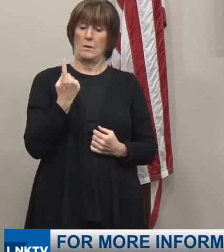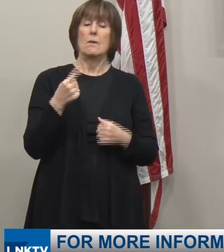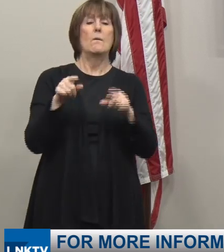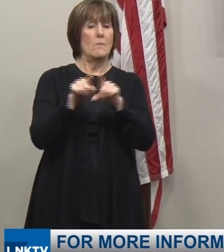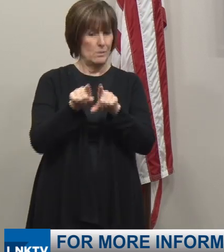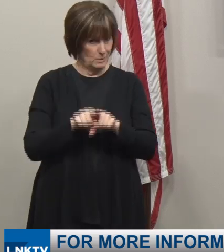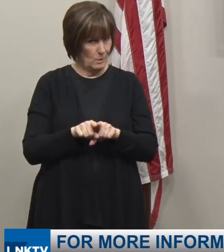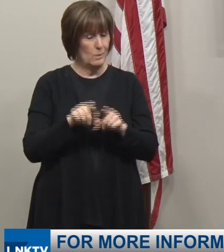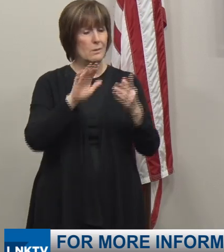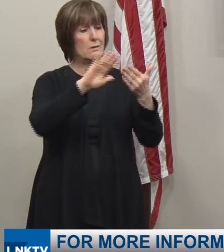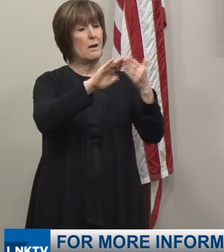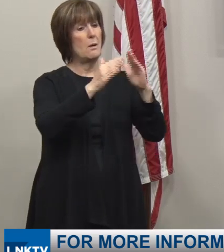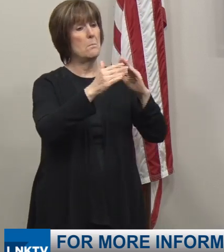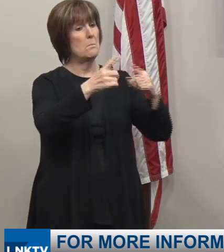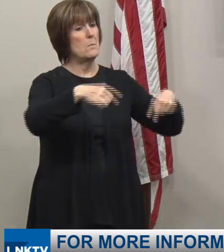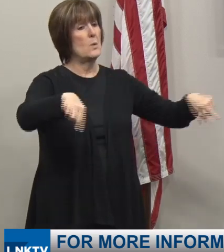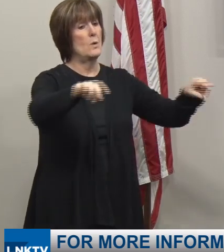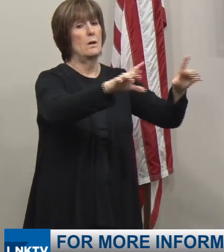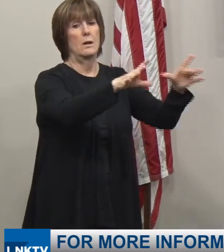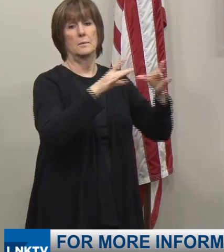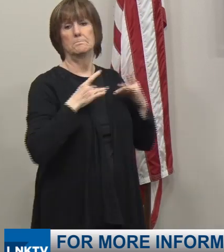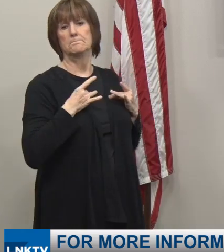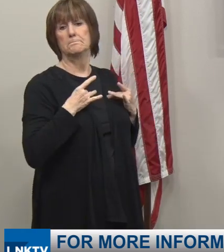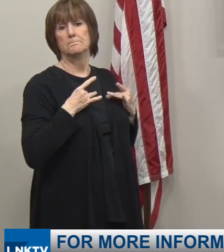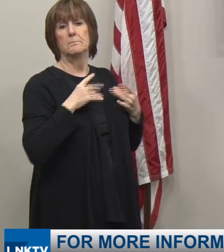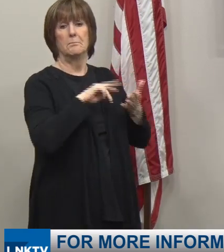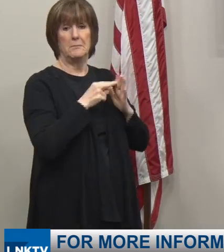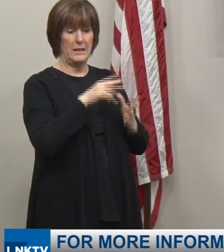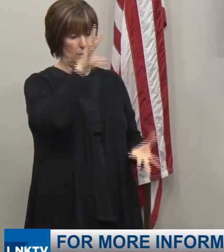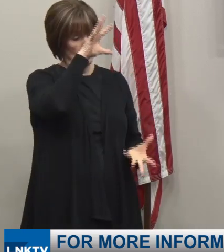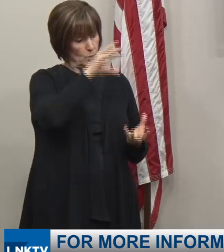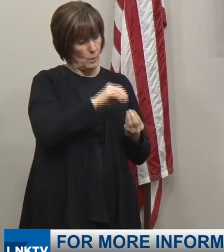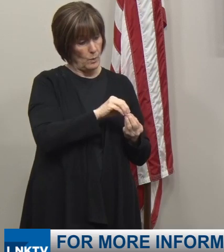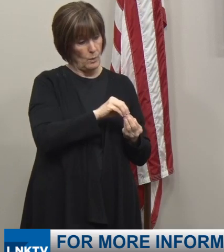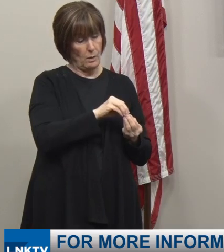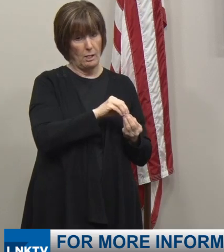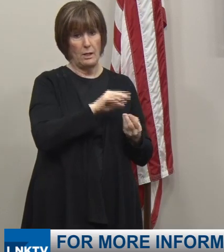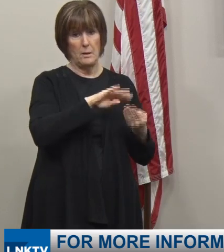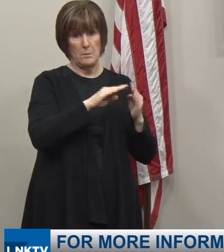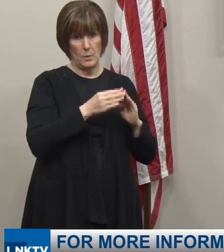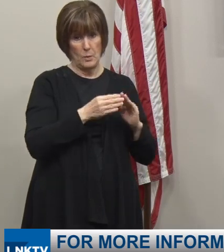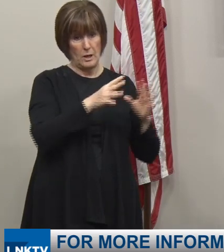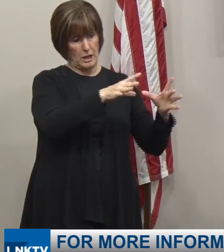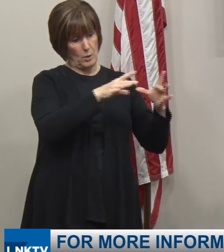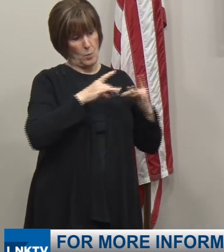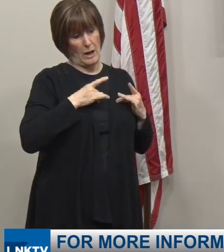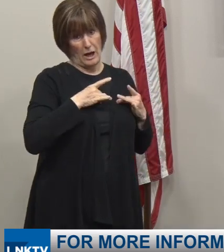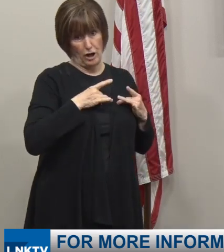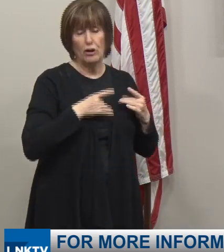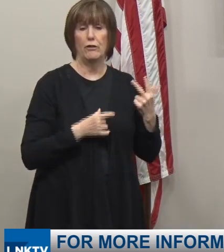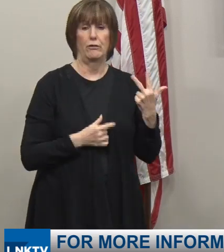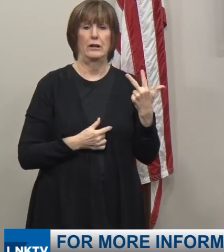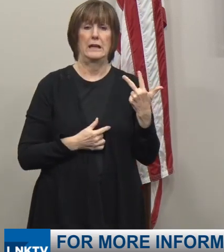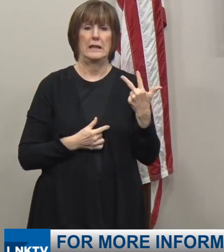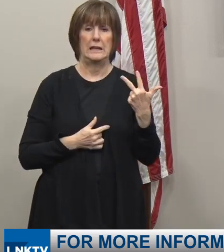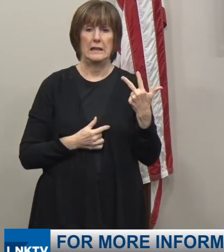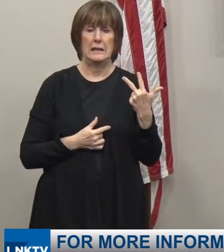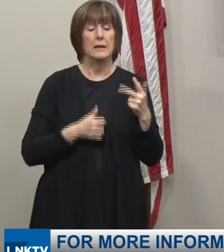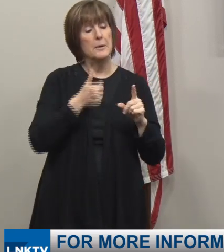a community-acquired case, which brings the total in our community now to 3. This man